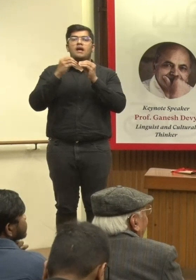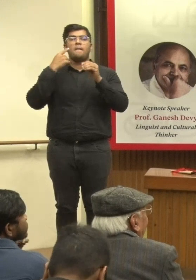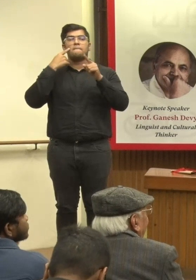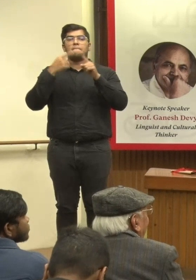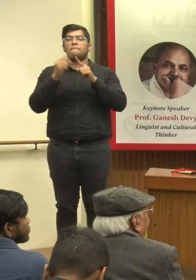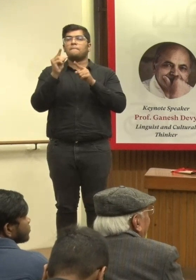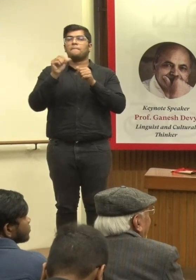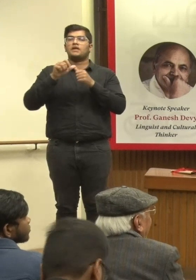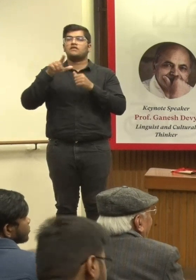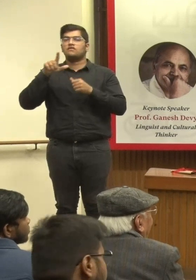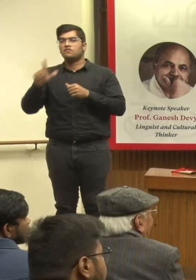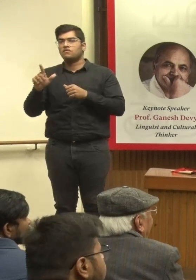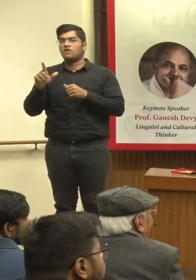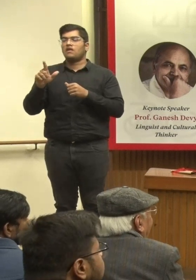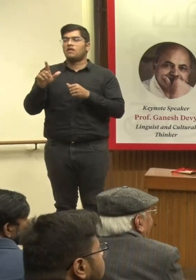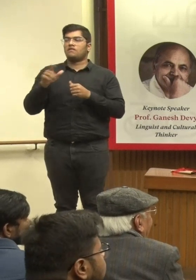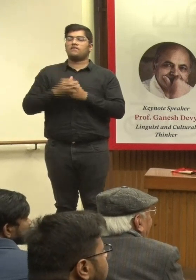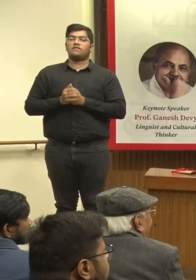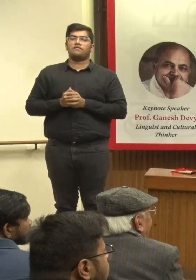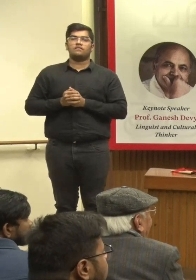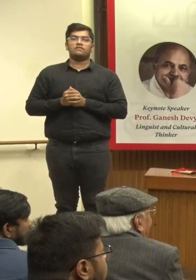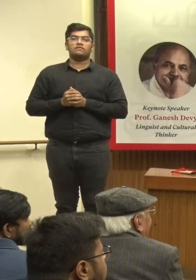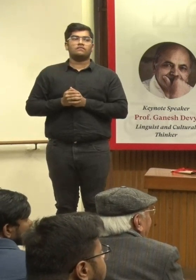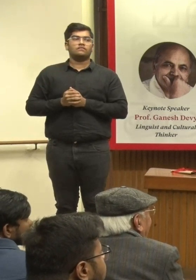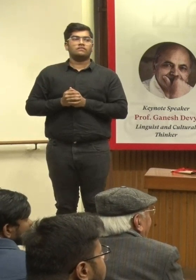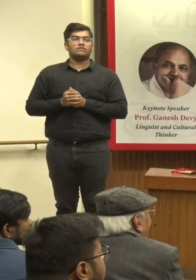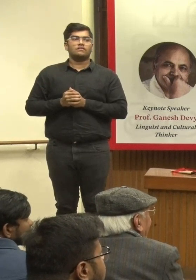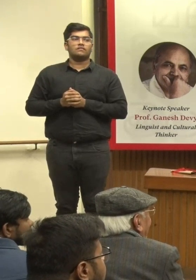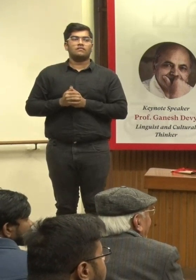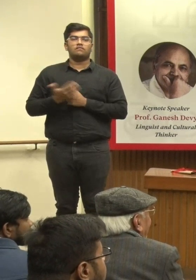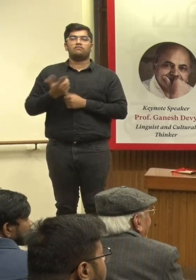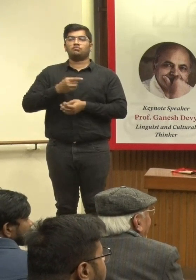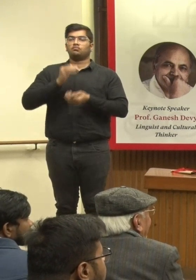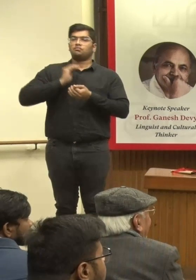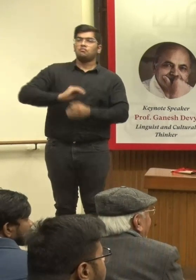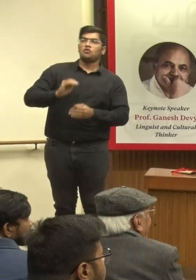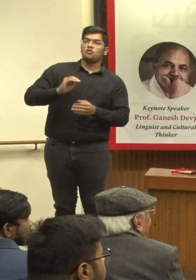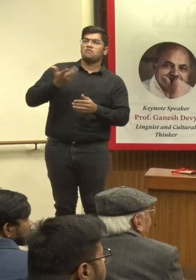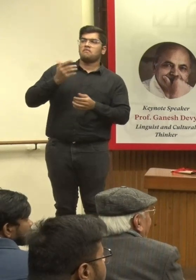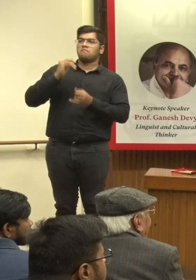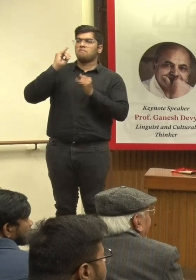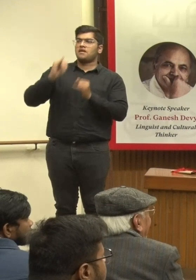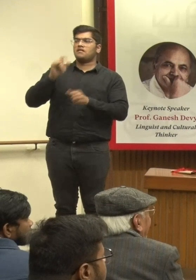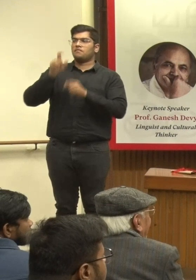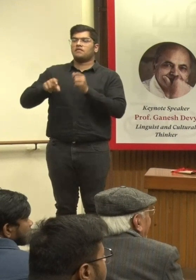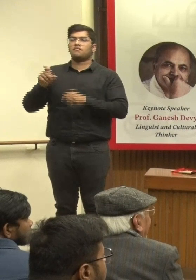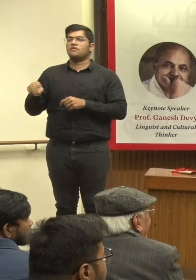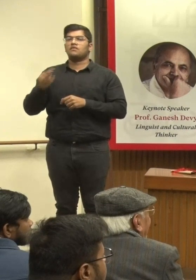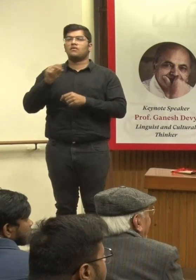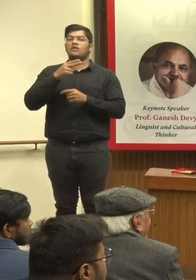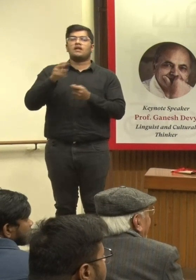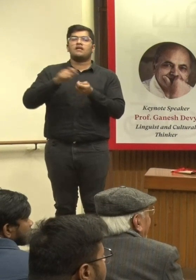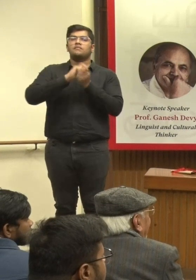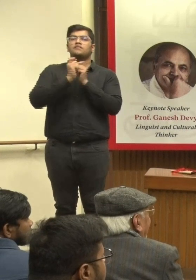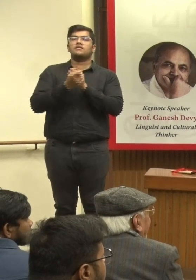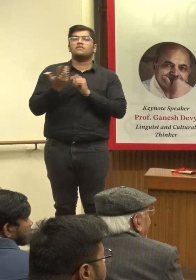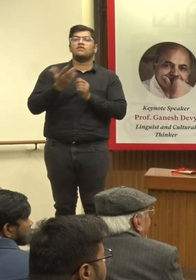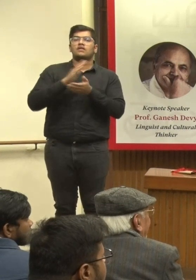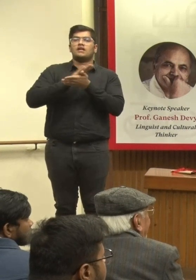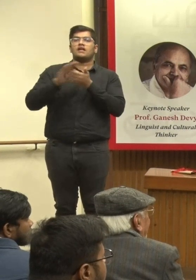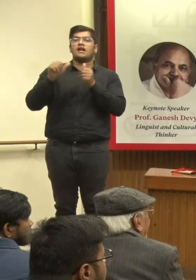the same, but instead of born criminal, habitual criminal was the term that